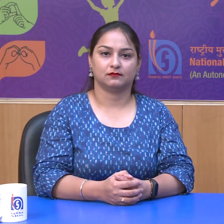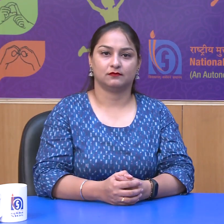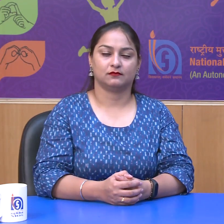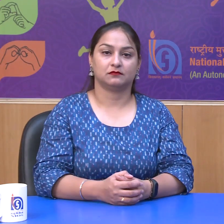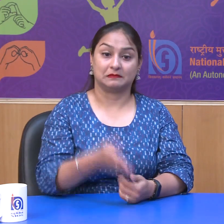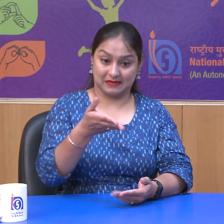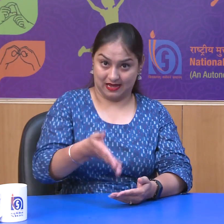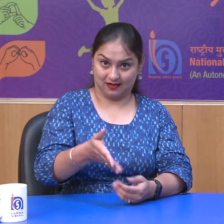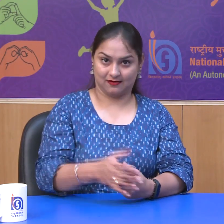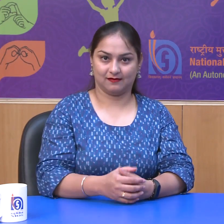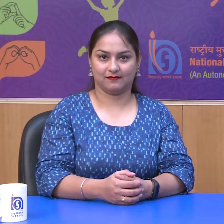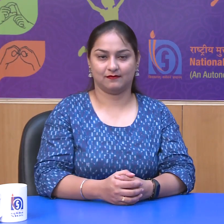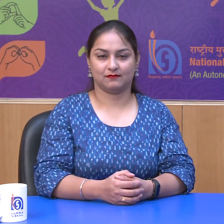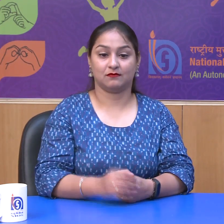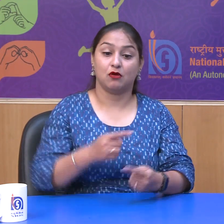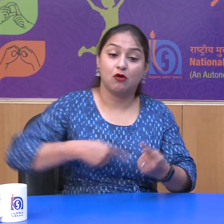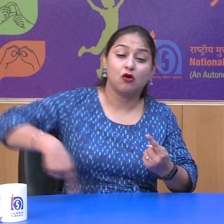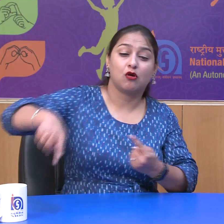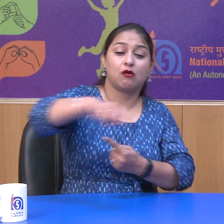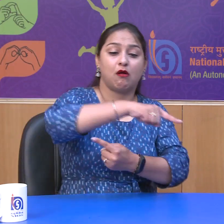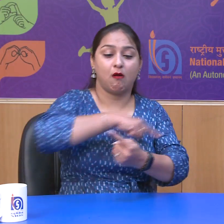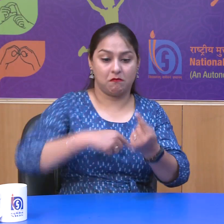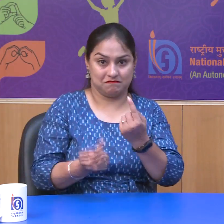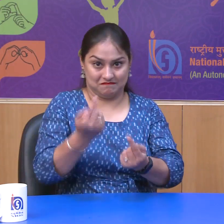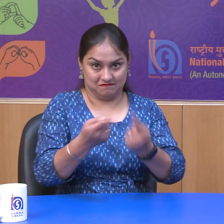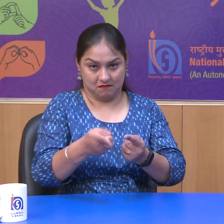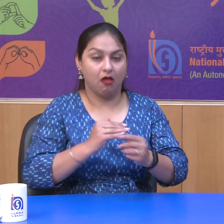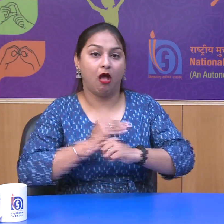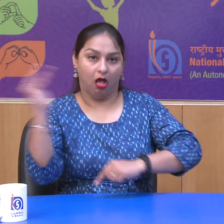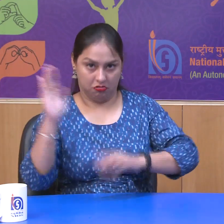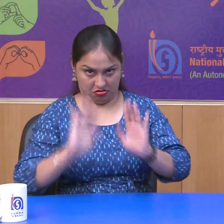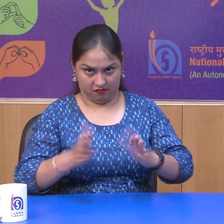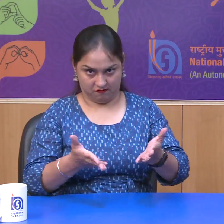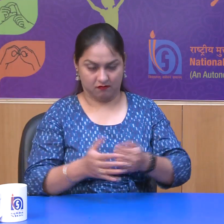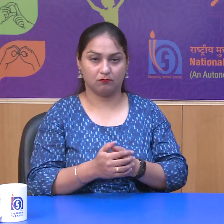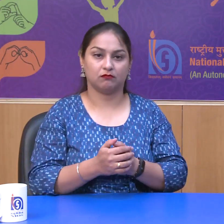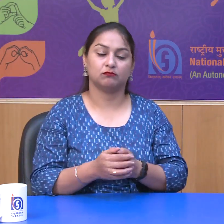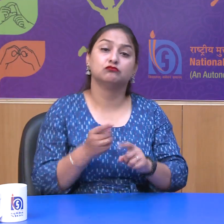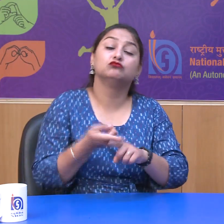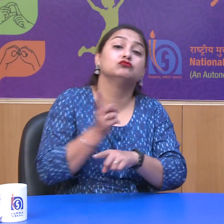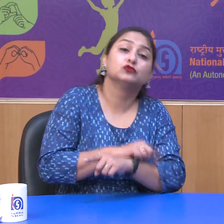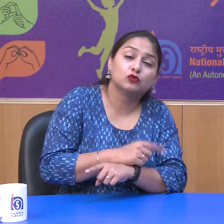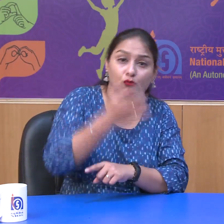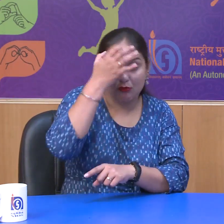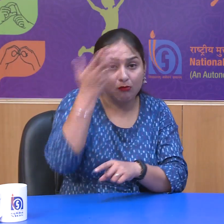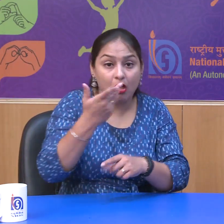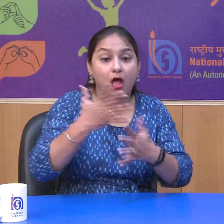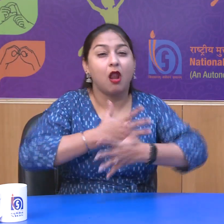Here, the total production may be high due to large area,